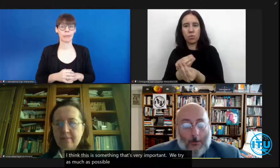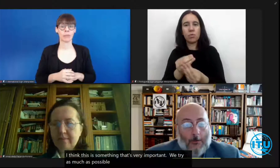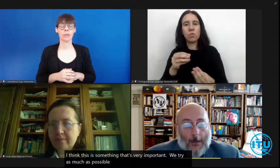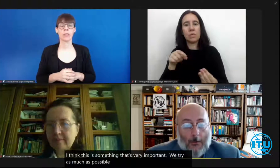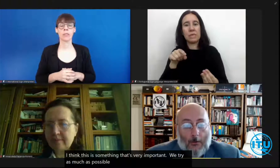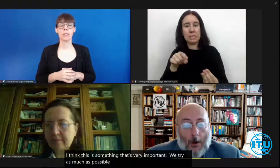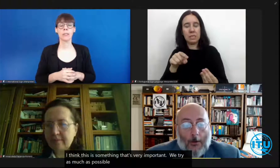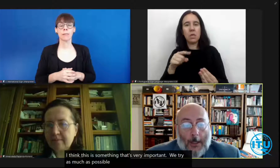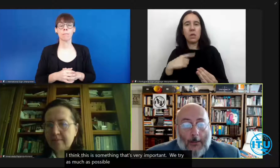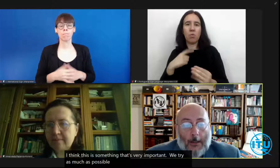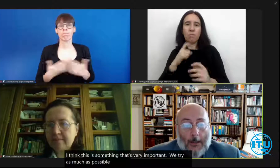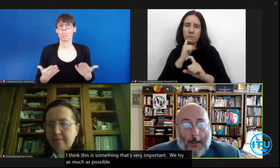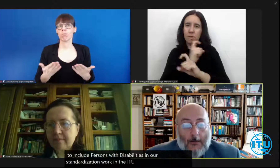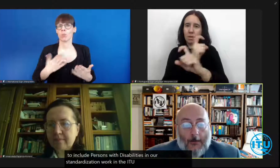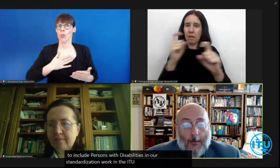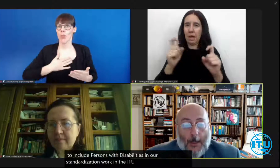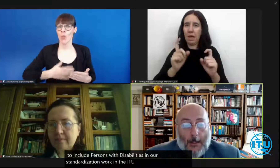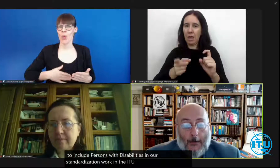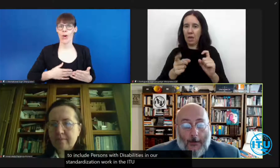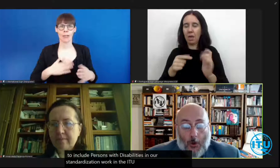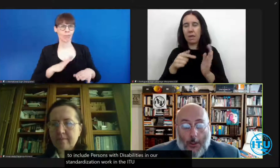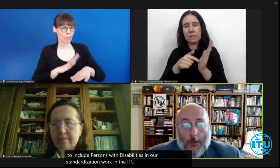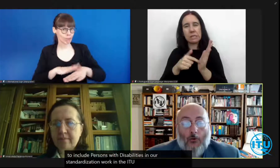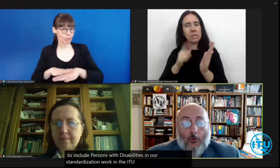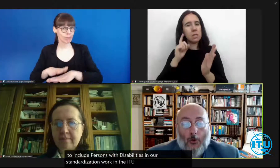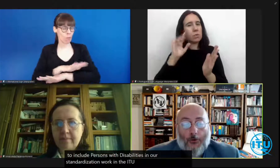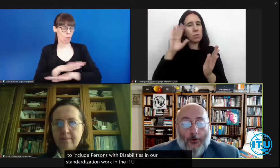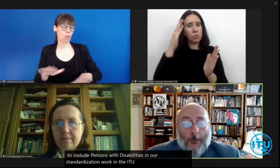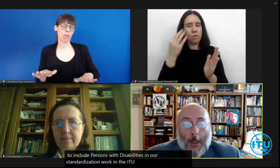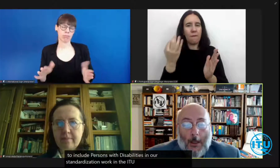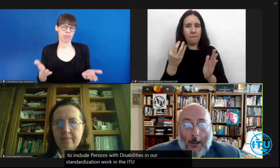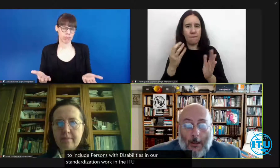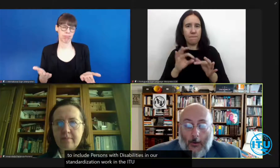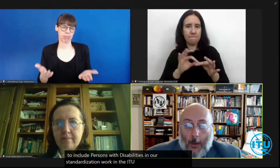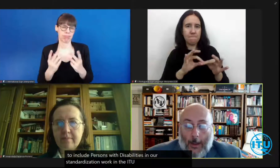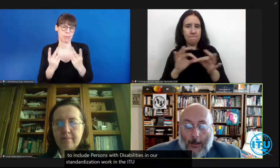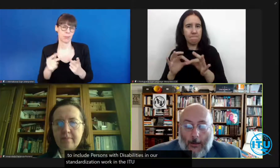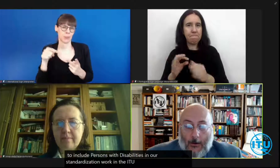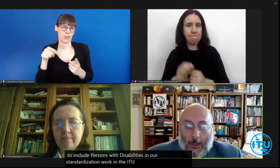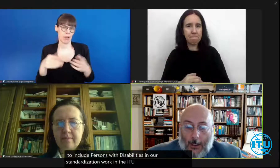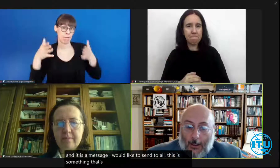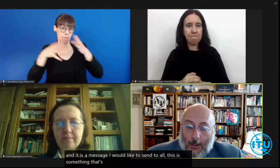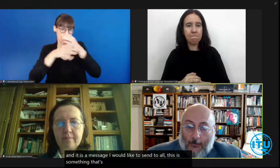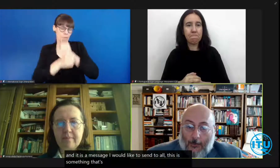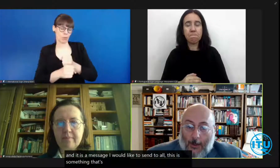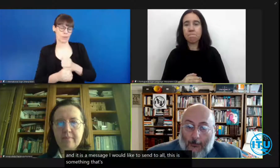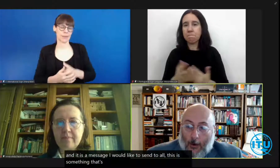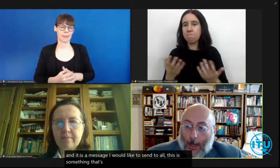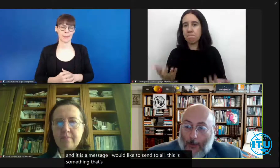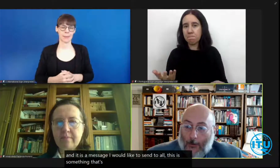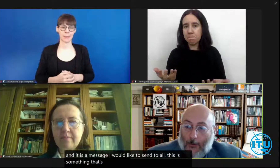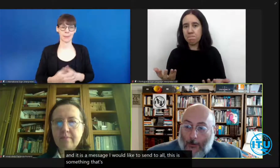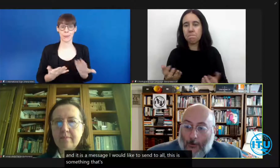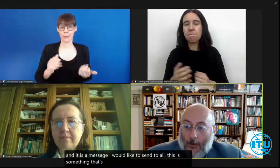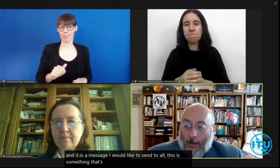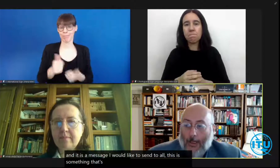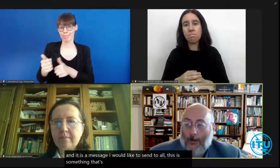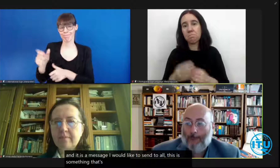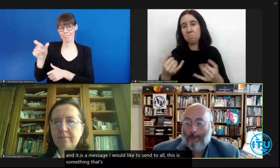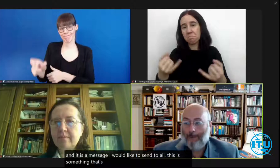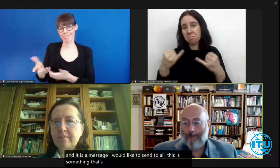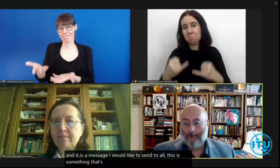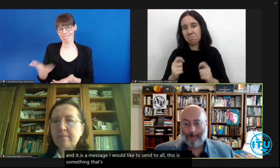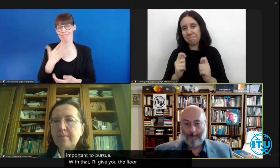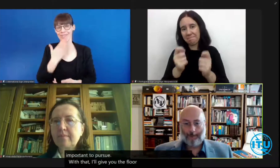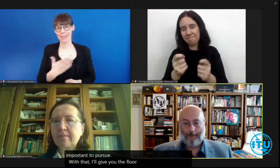would like to send to all that this is something that's important to pursue. With that, I'll give the floor back to you, Ima. Thank